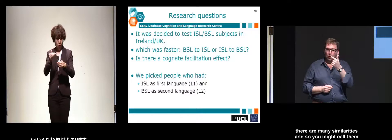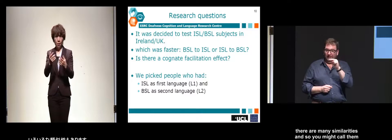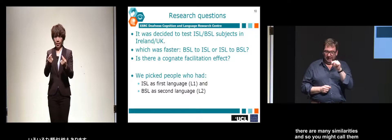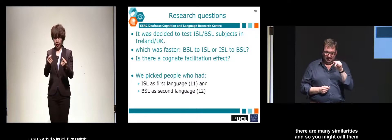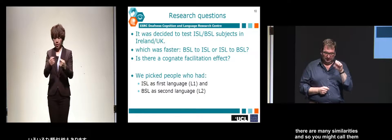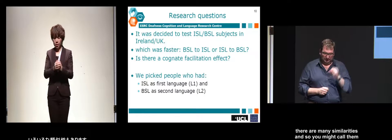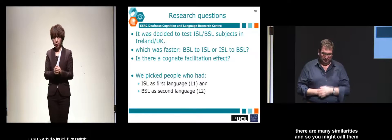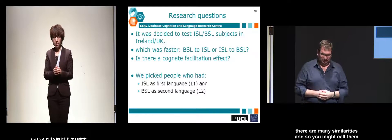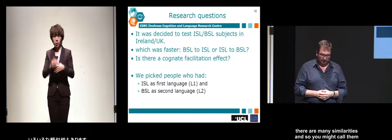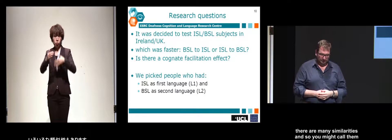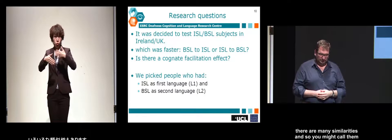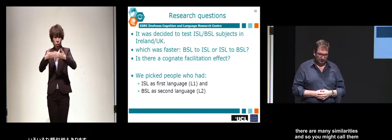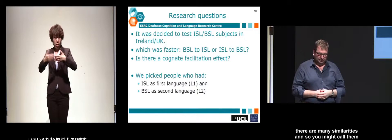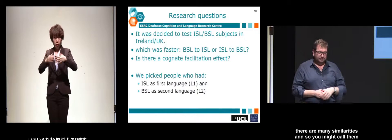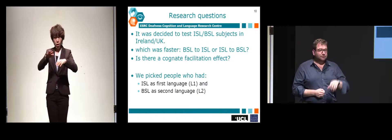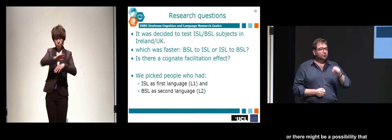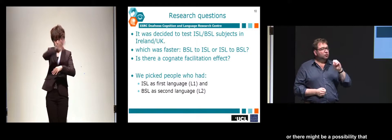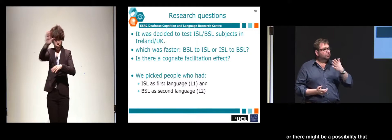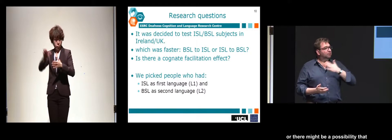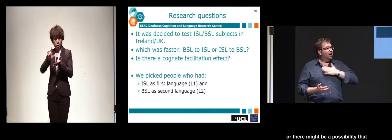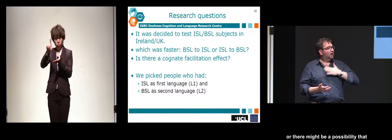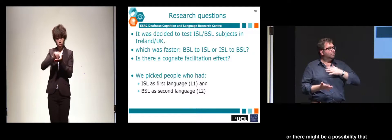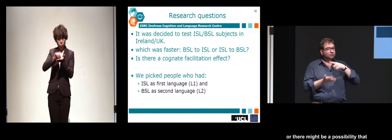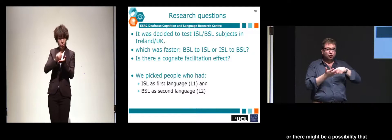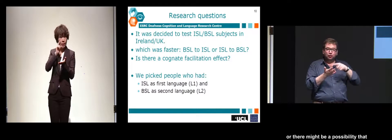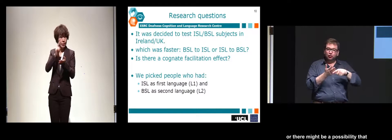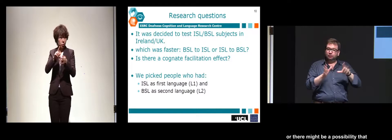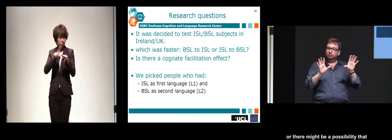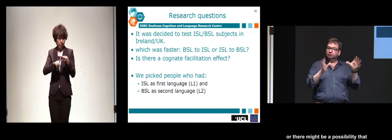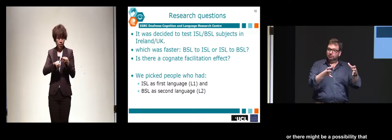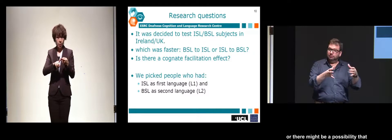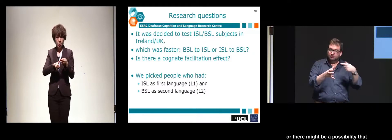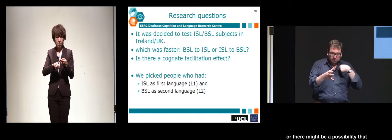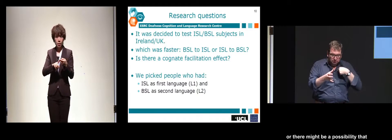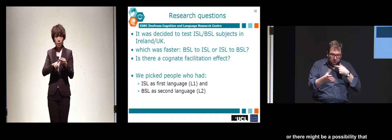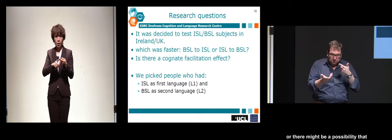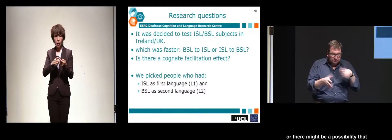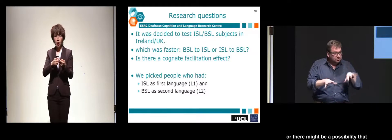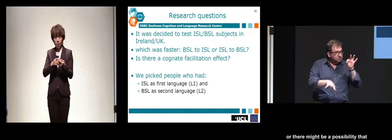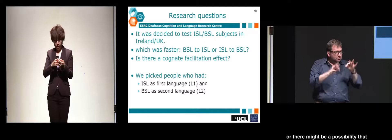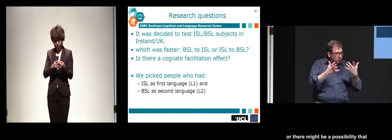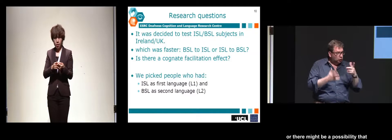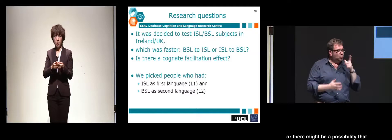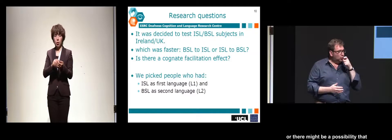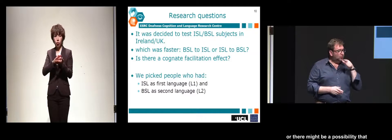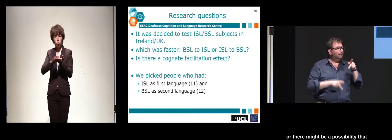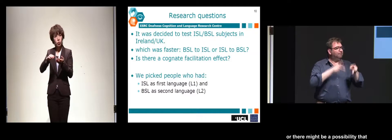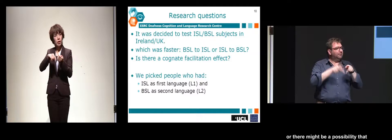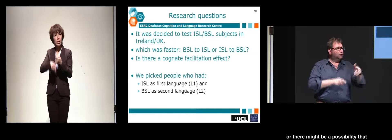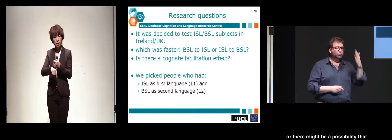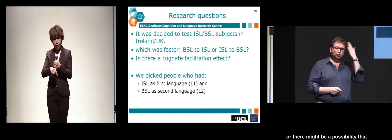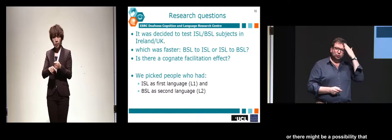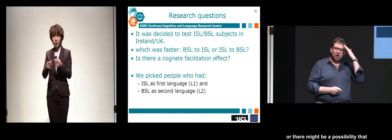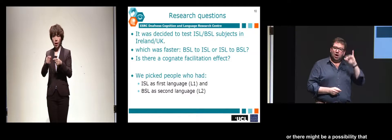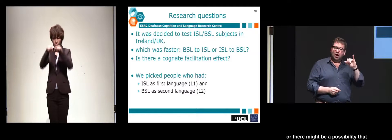so you might call them pseudocognates, or there might be a possibility that they have many